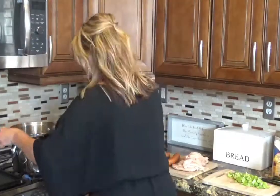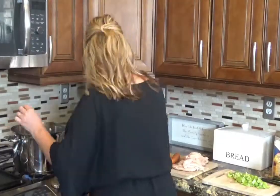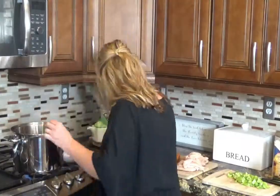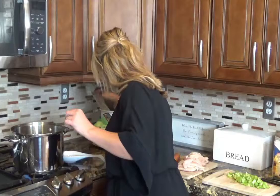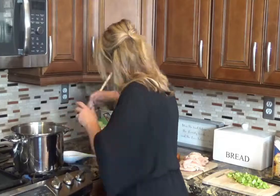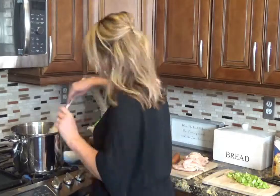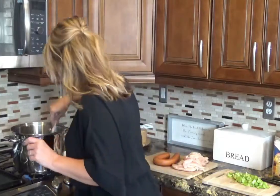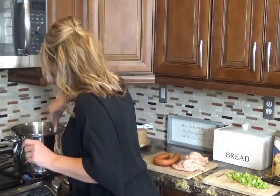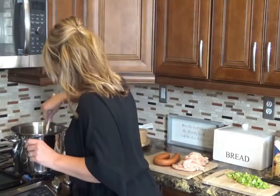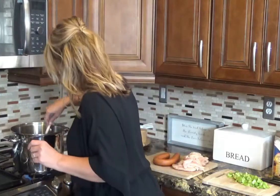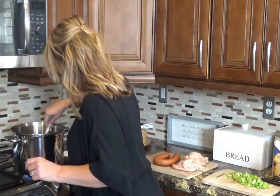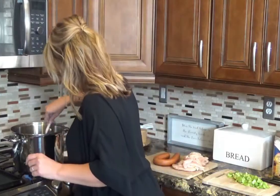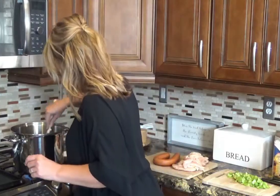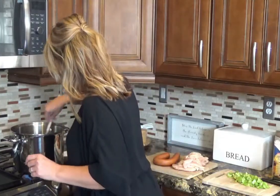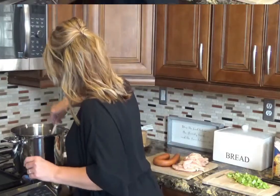like.